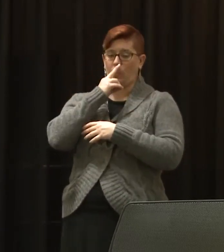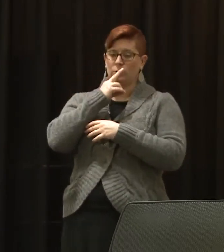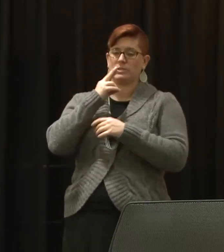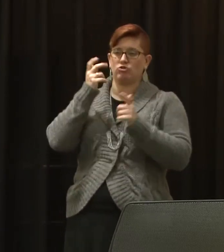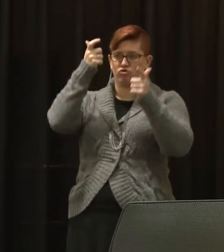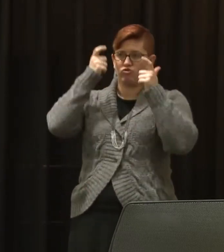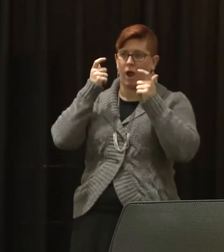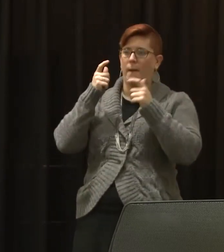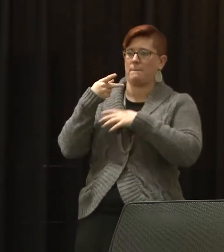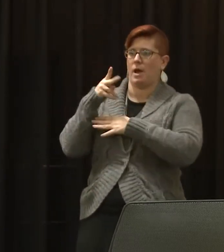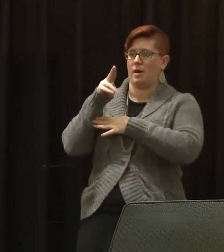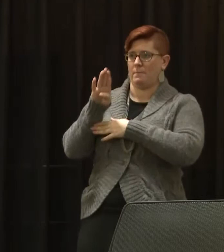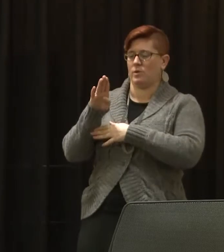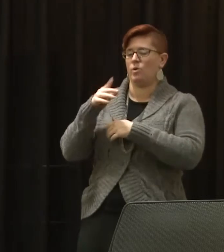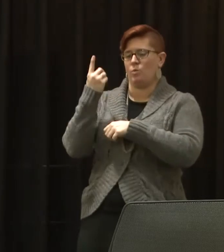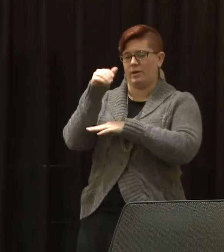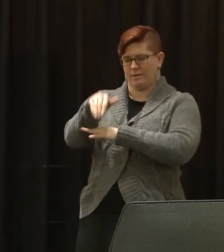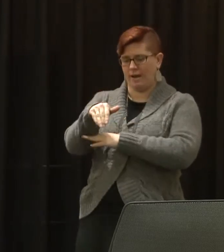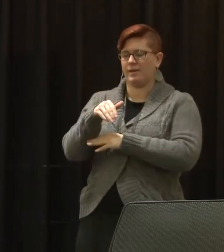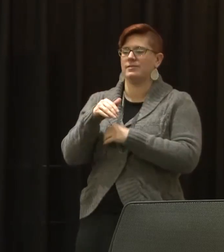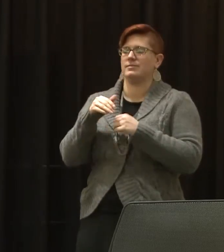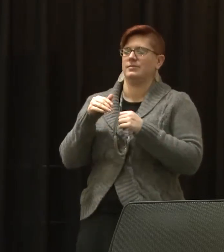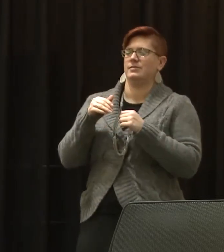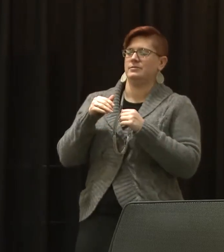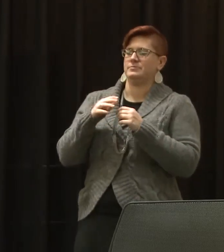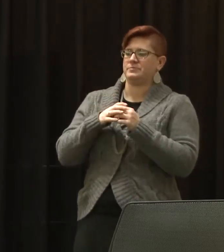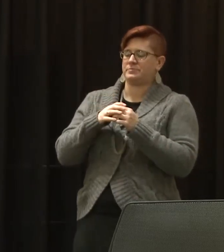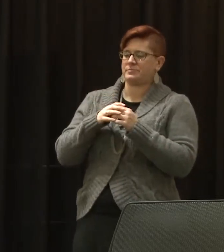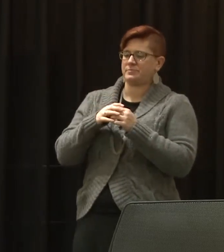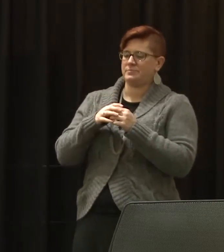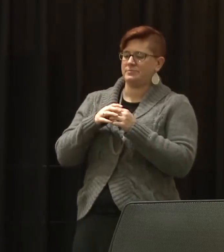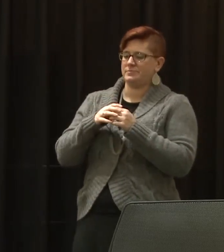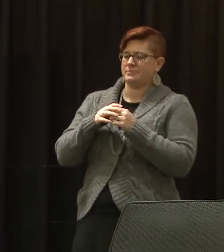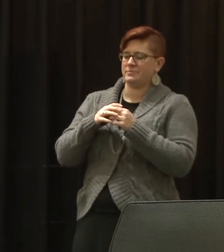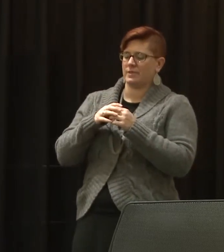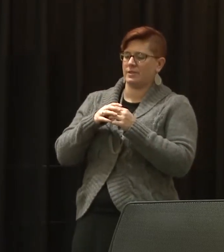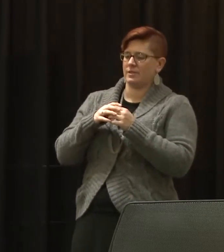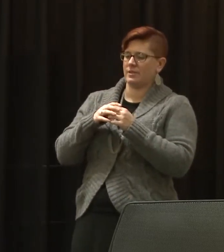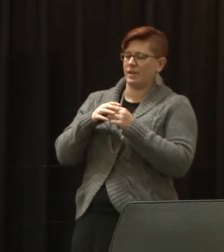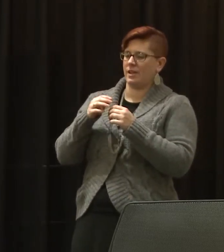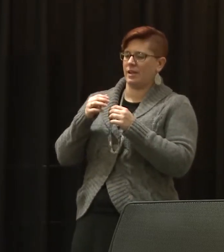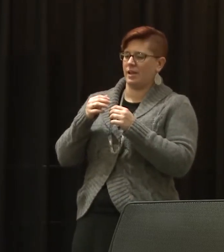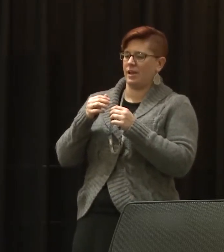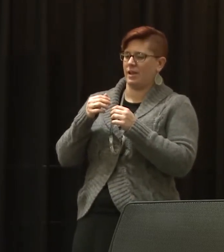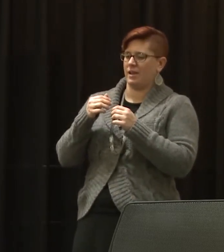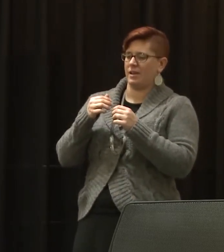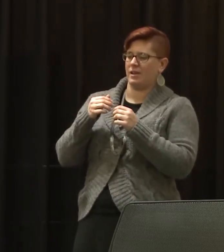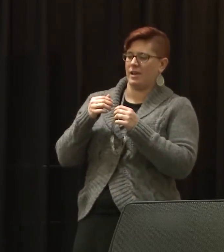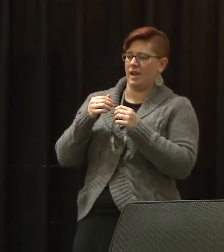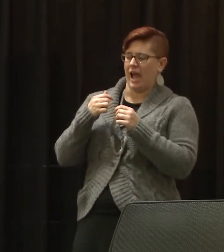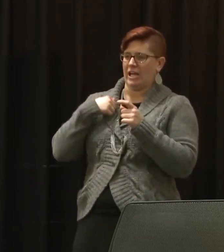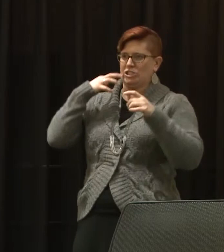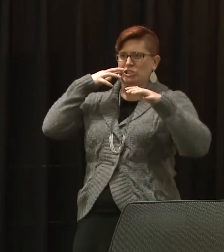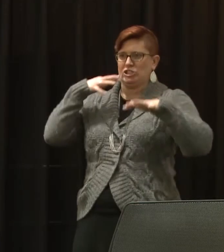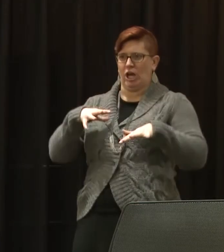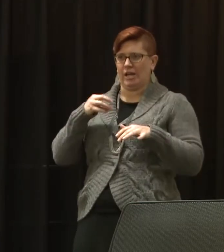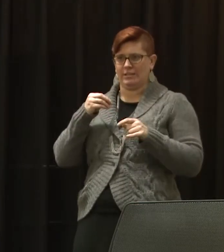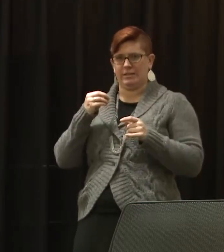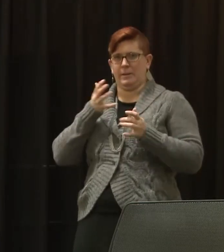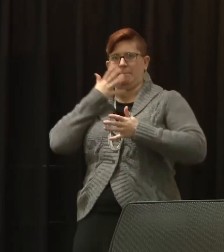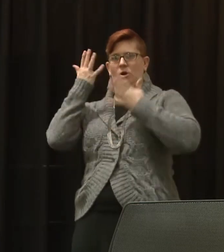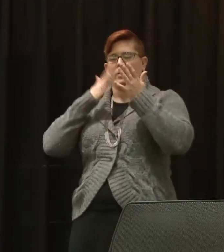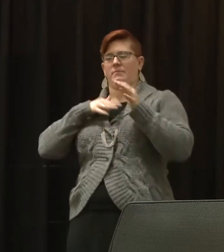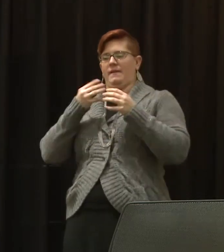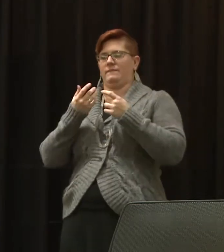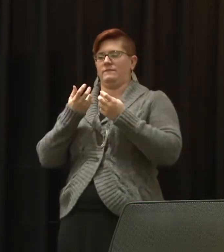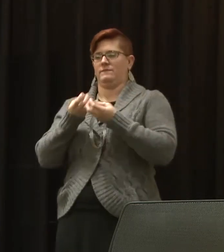stone hall, similar to what King Arthur would have used to meet with his knights of the Round Table, I shocked and embarrassed my fellow students by